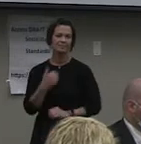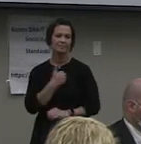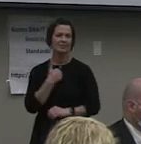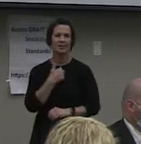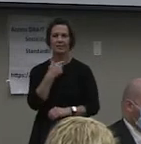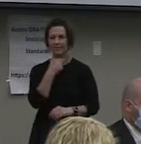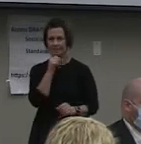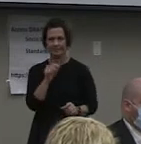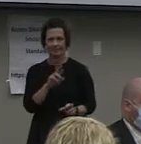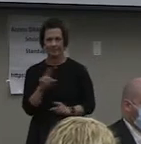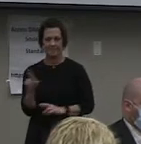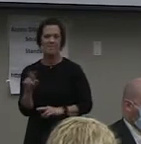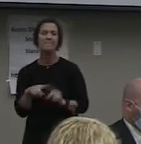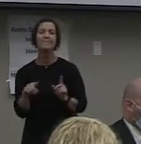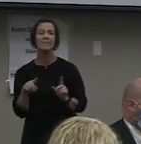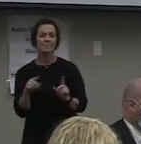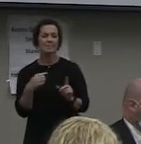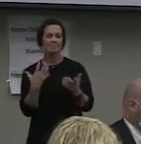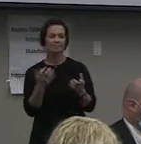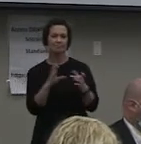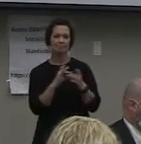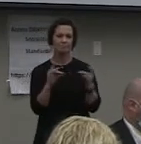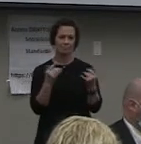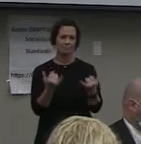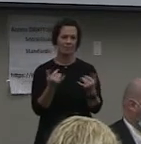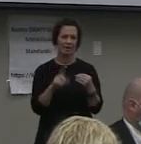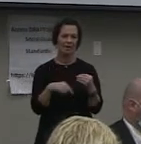I wanted to speak to you today about the standards.